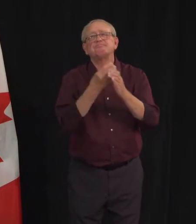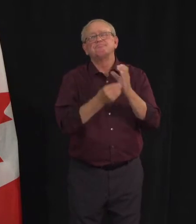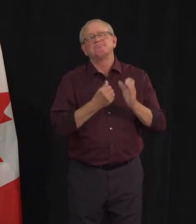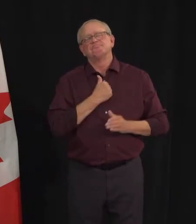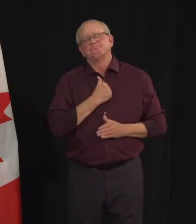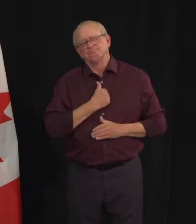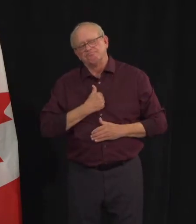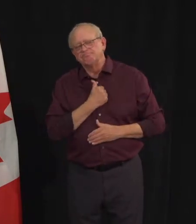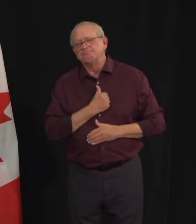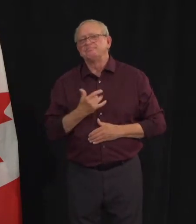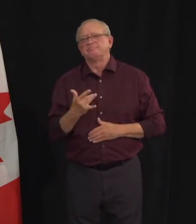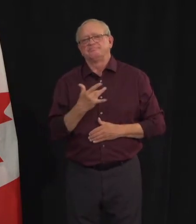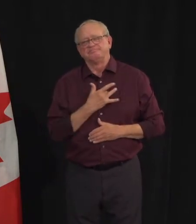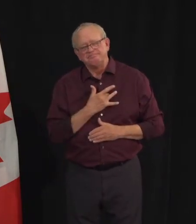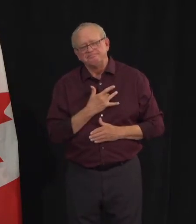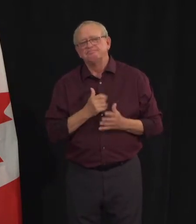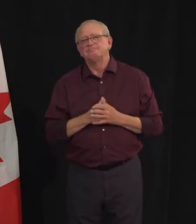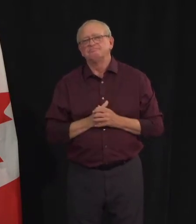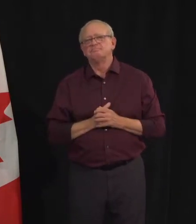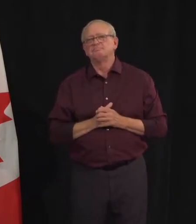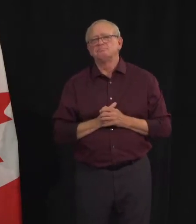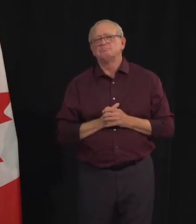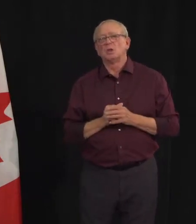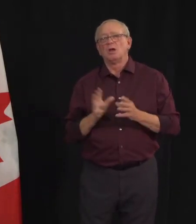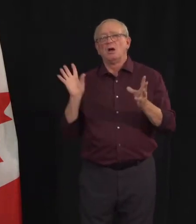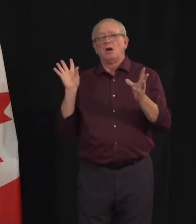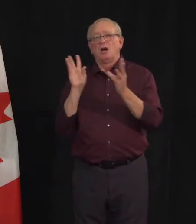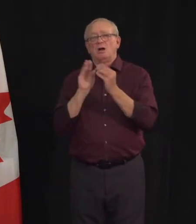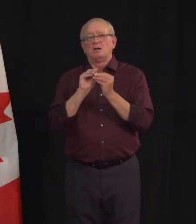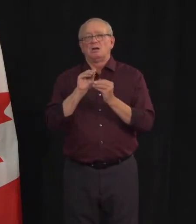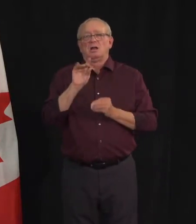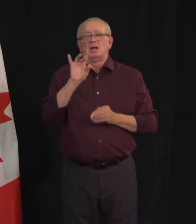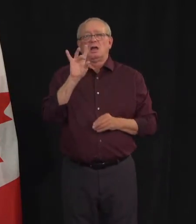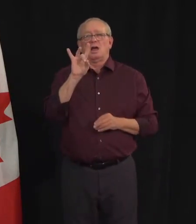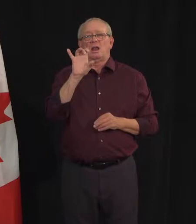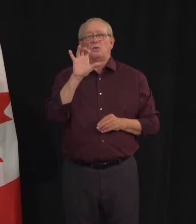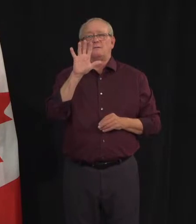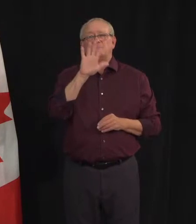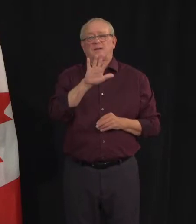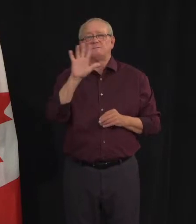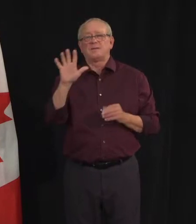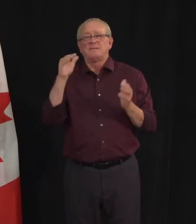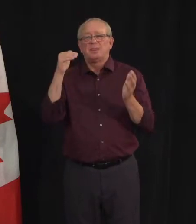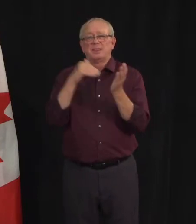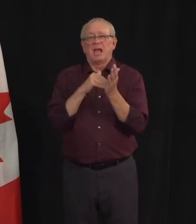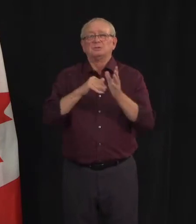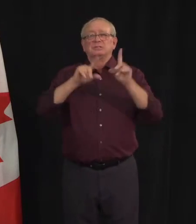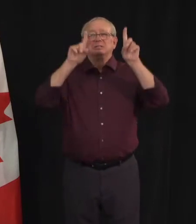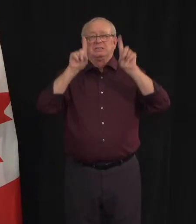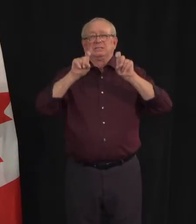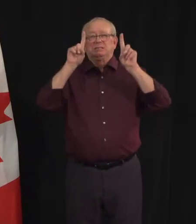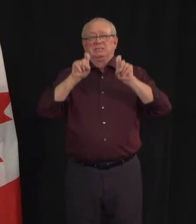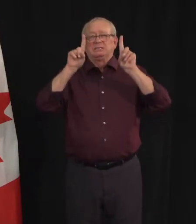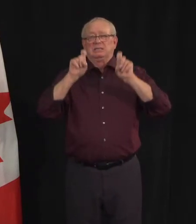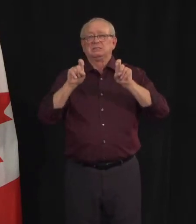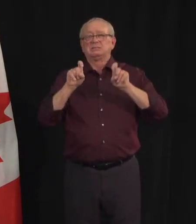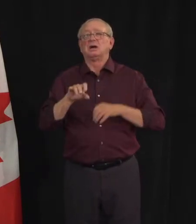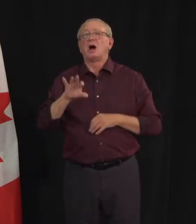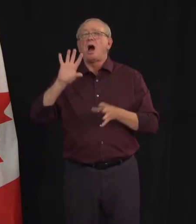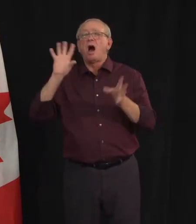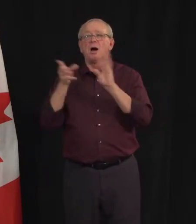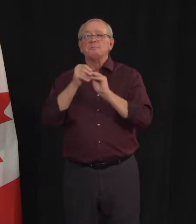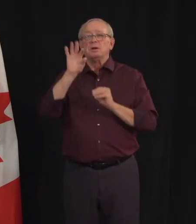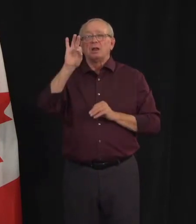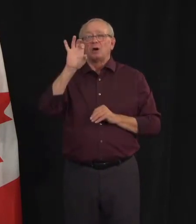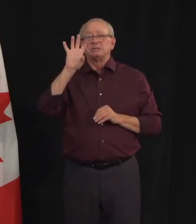Overall, more than 855,000 tests have been completed on over 690,000 people. The